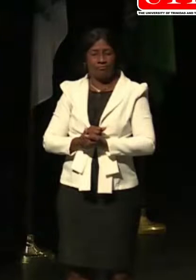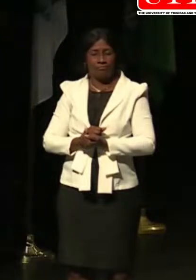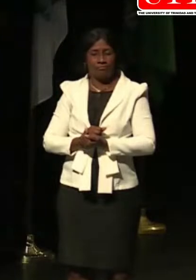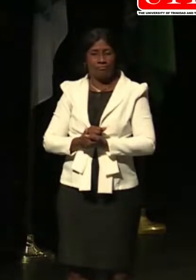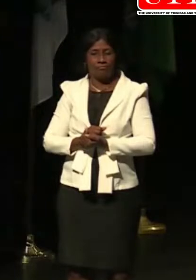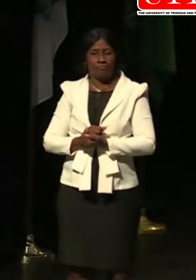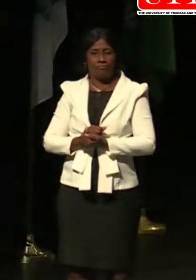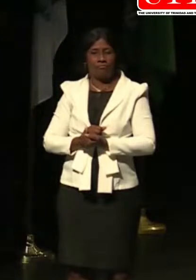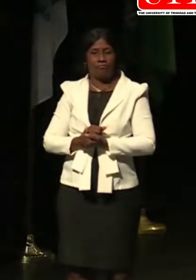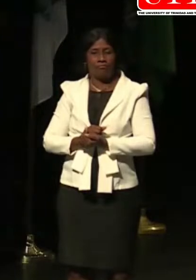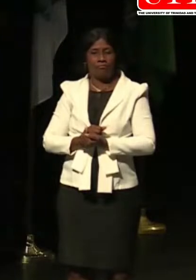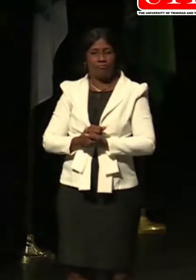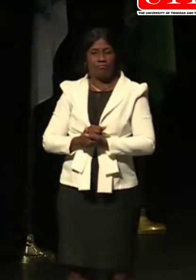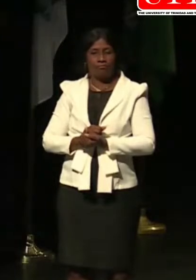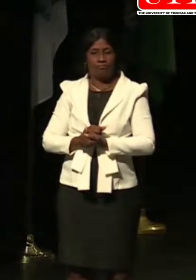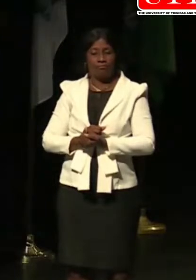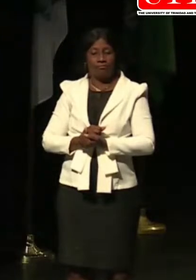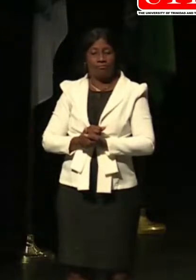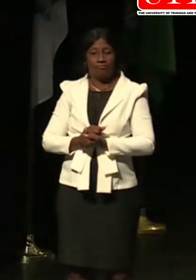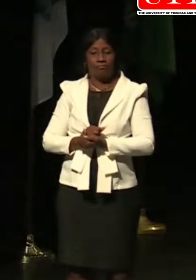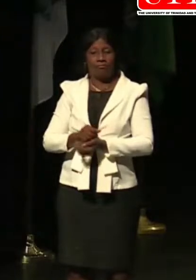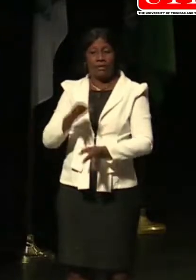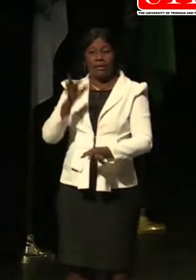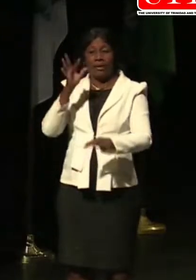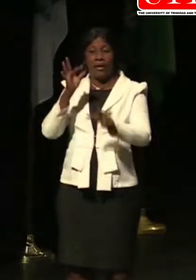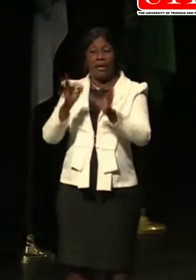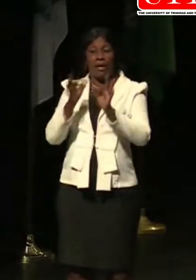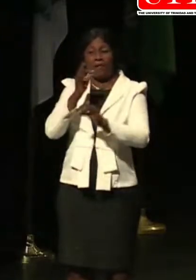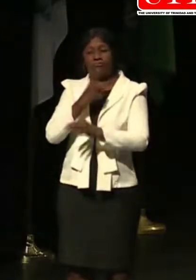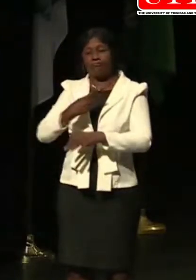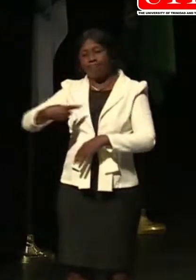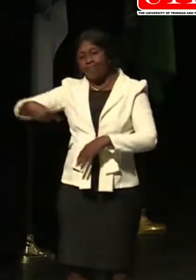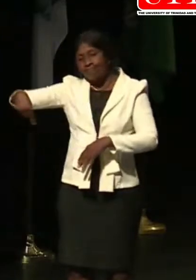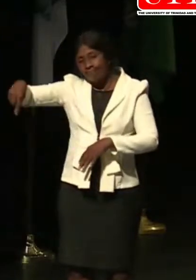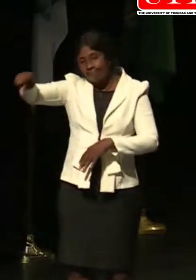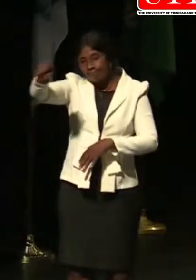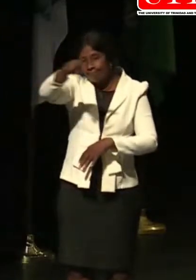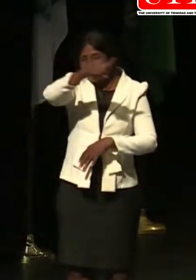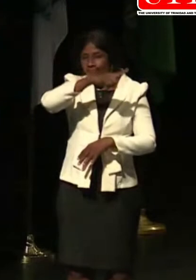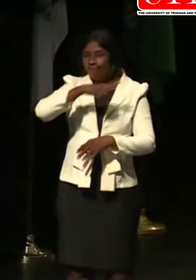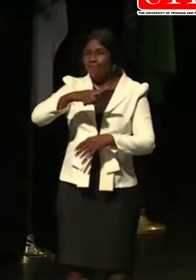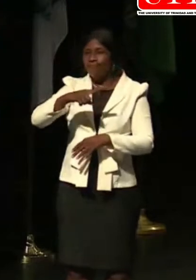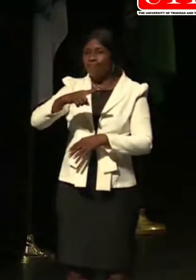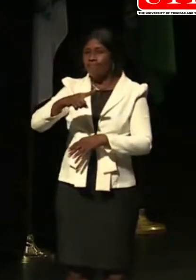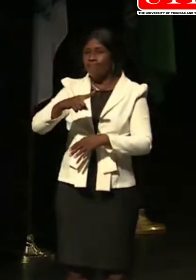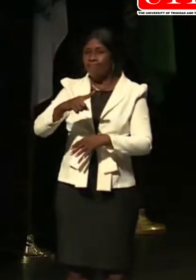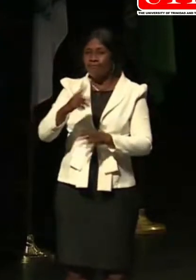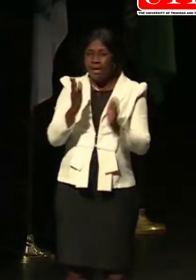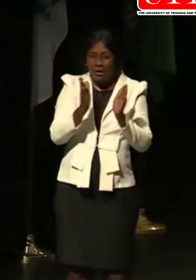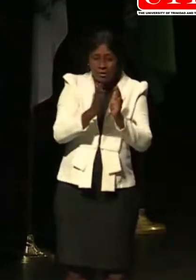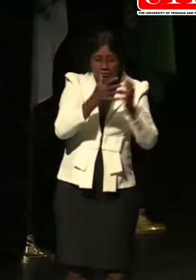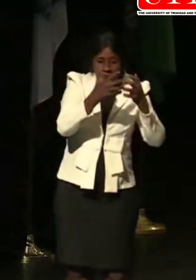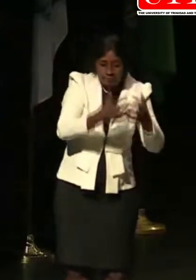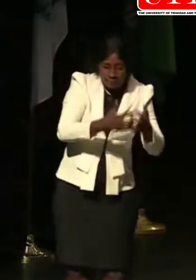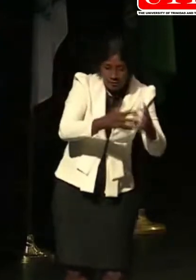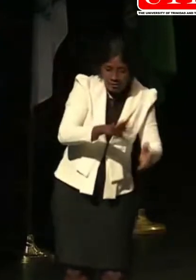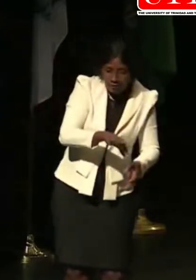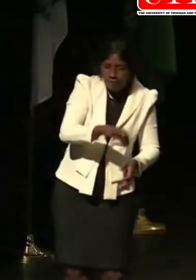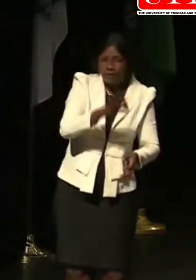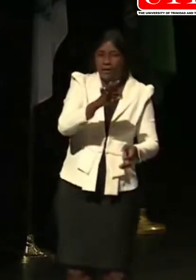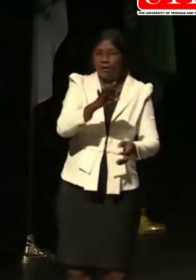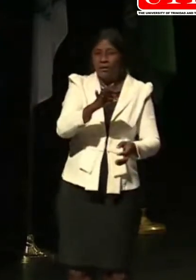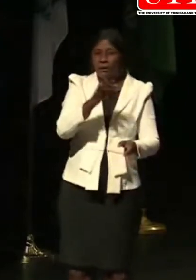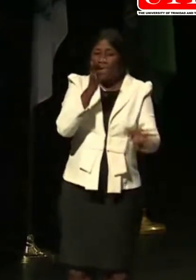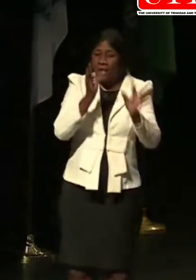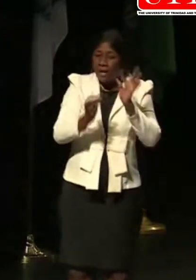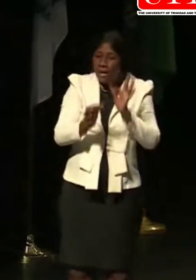all of us, if we found that little engine that we could construct, and if each of us used that little engine,